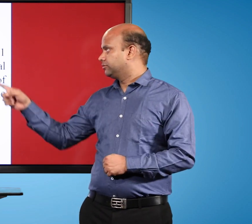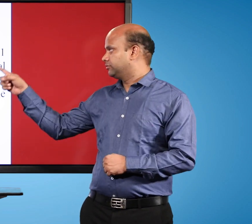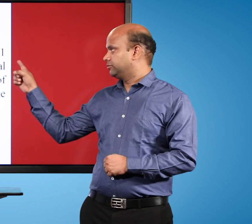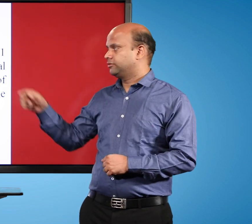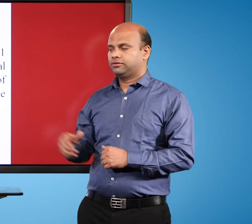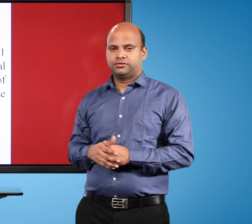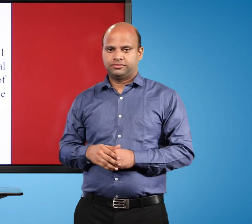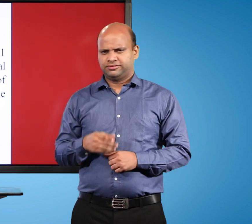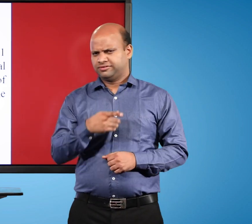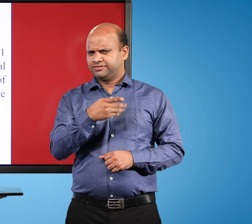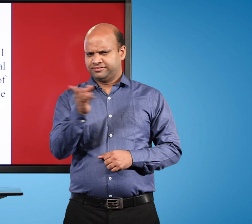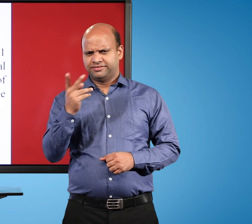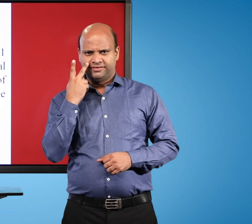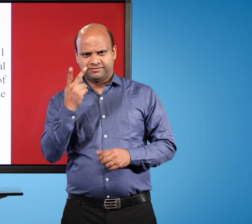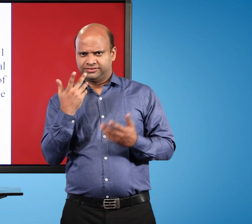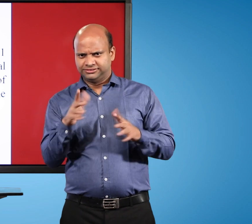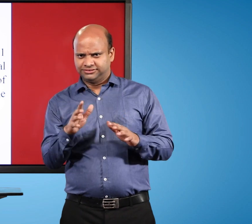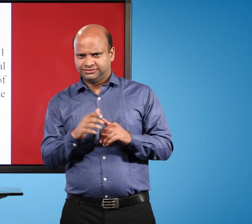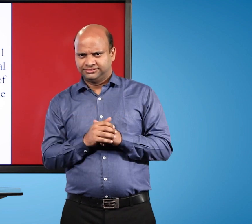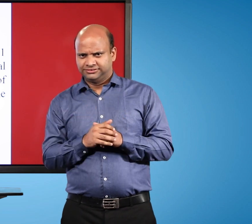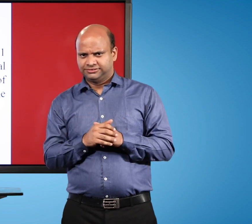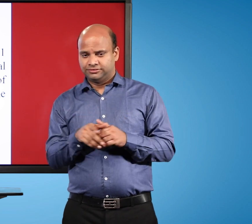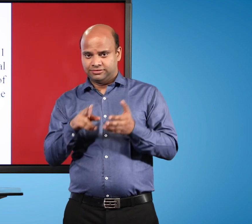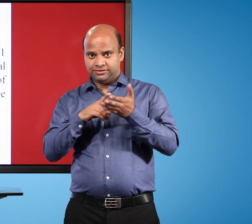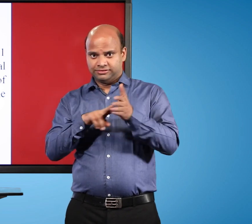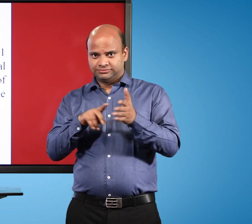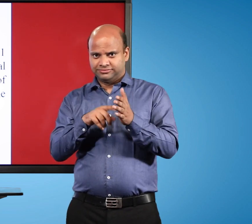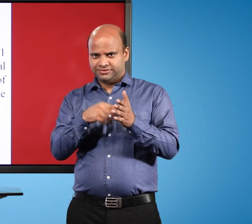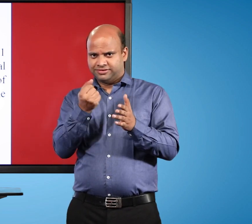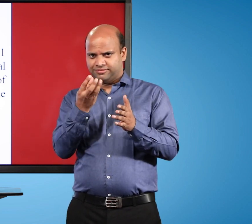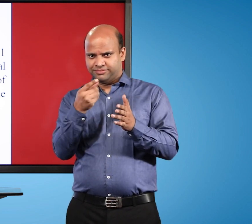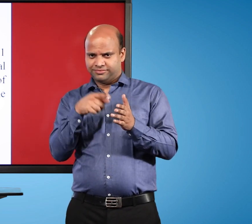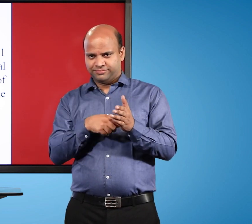We have seen that the number 1 has no predecessor in natural numbers.